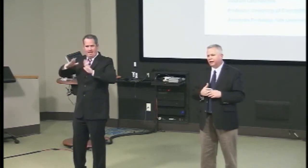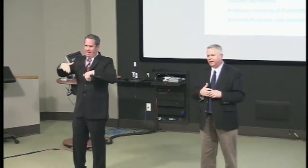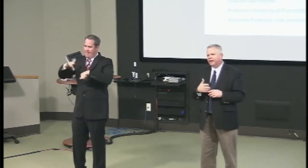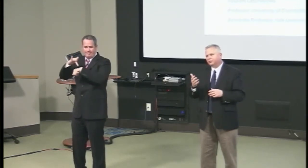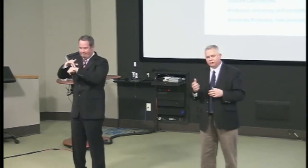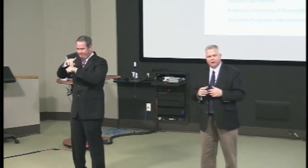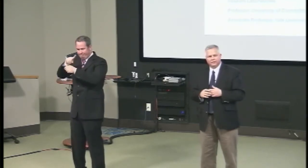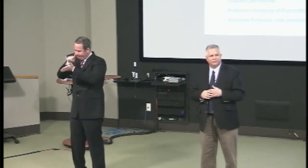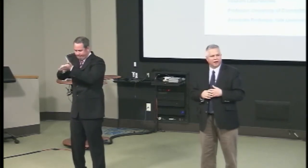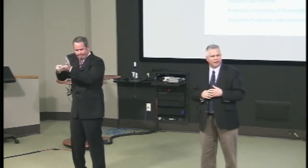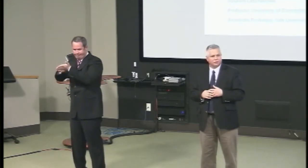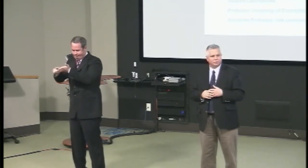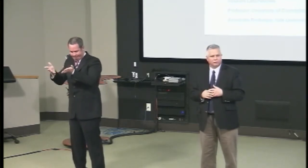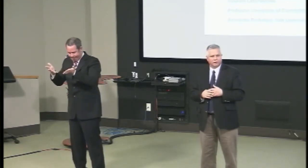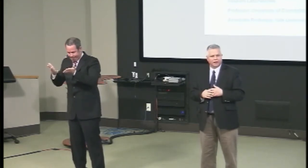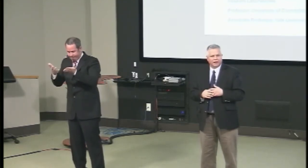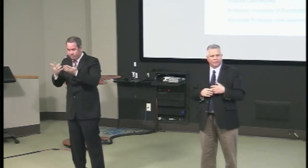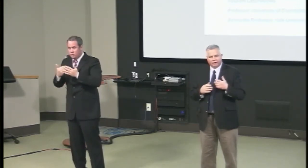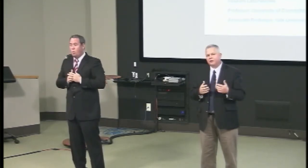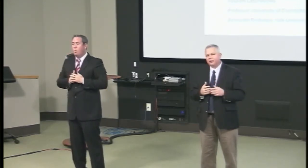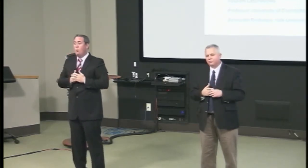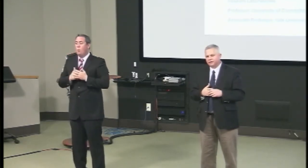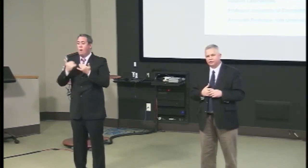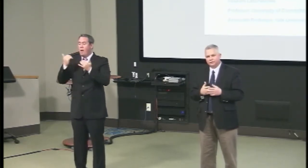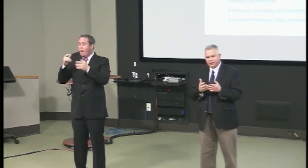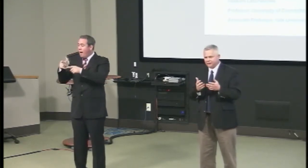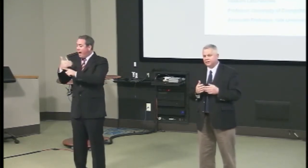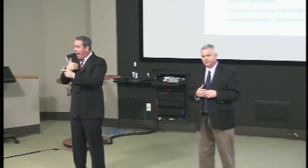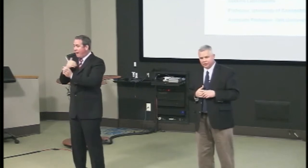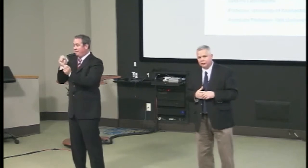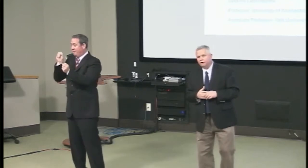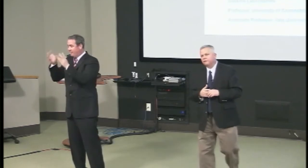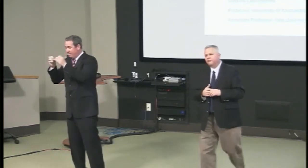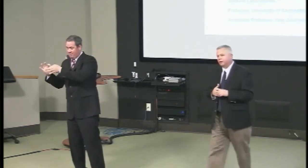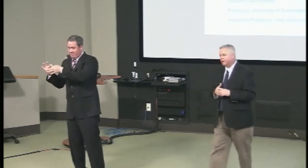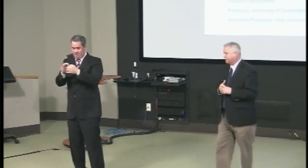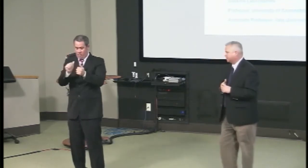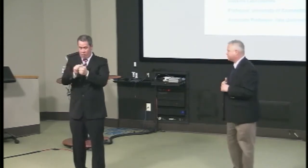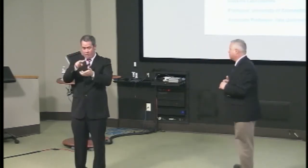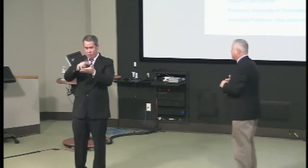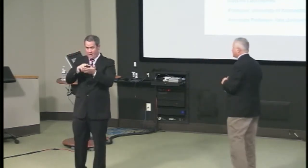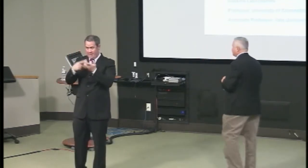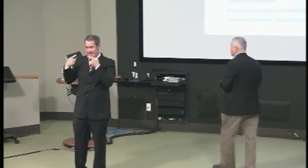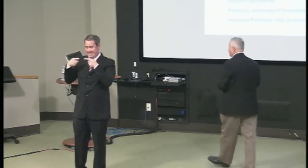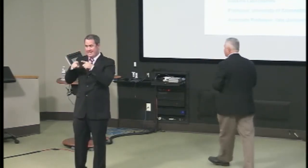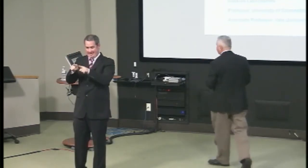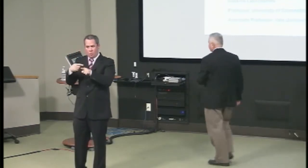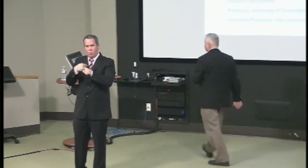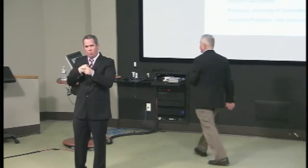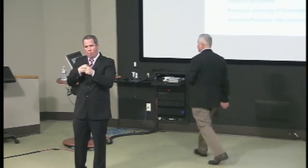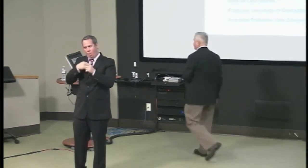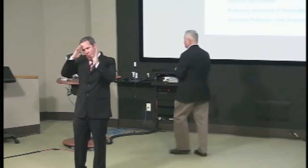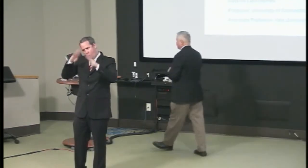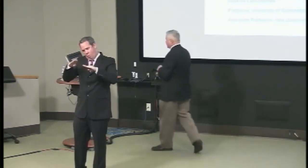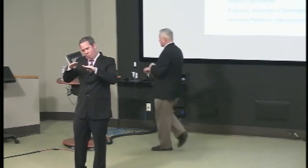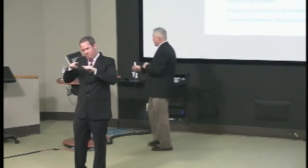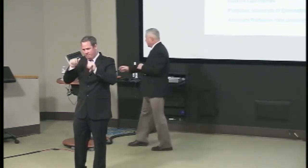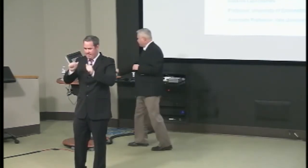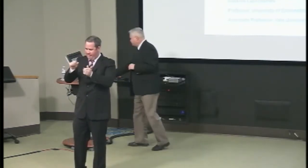here and able to be on the advisory board and think about research ideas going forward on this. So anyway, thank you all for inviting